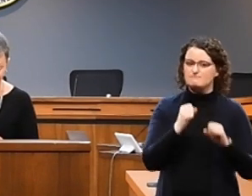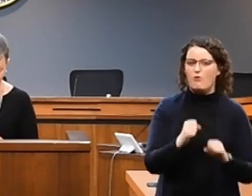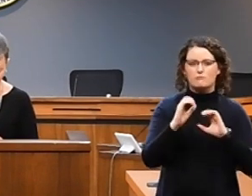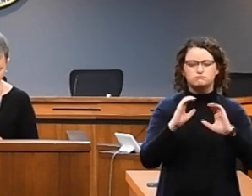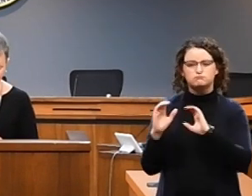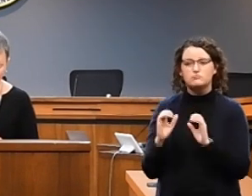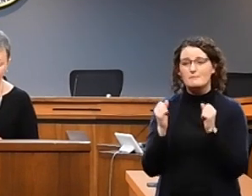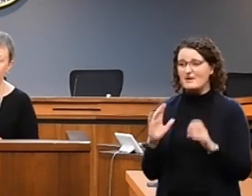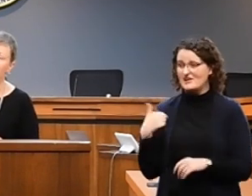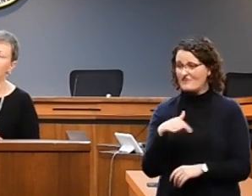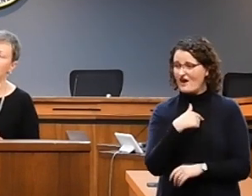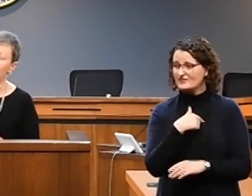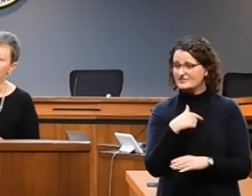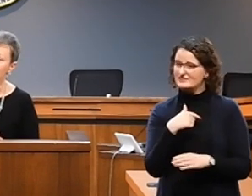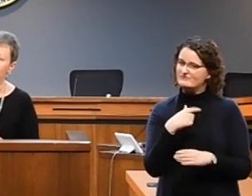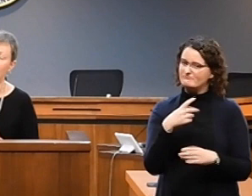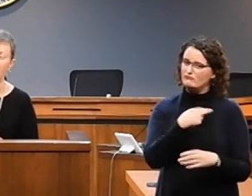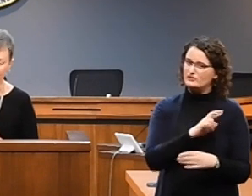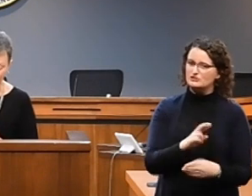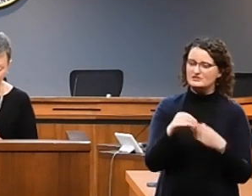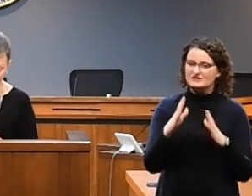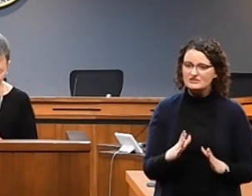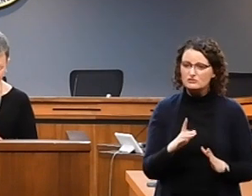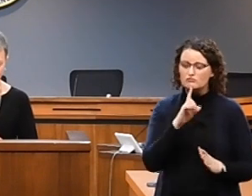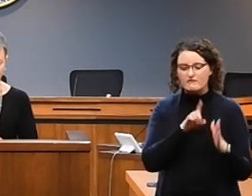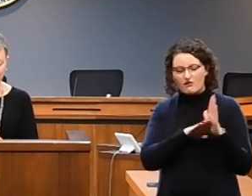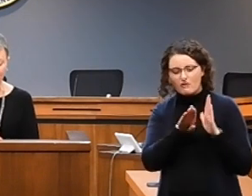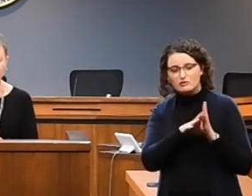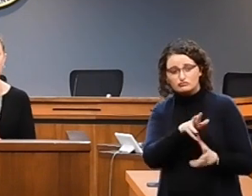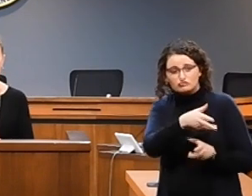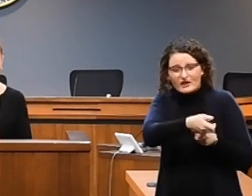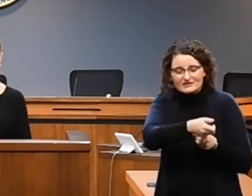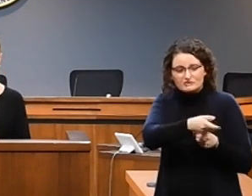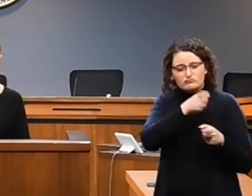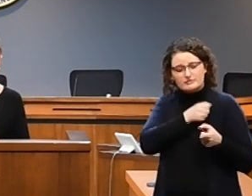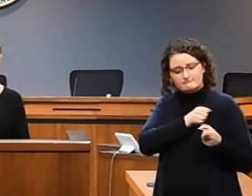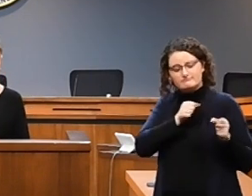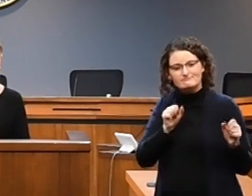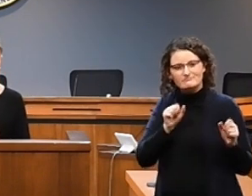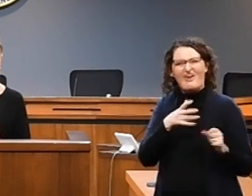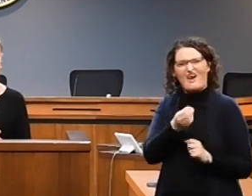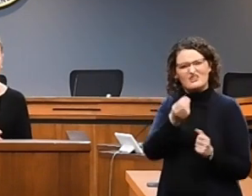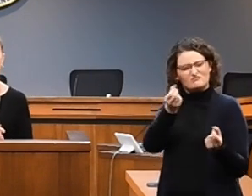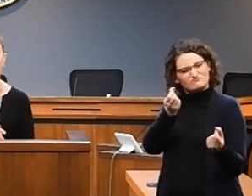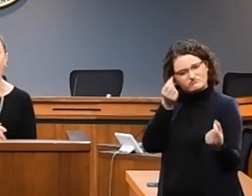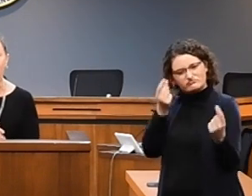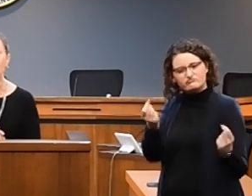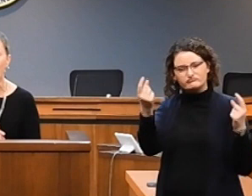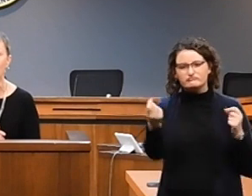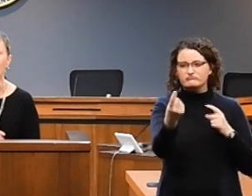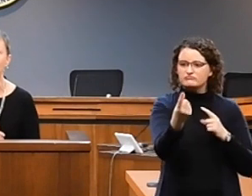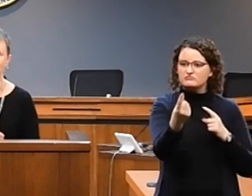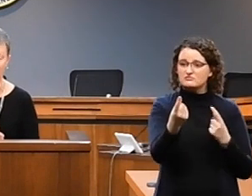room today, have cultivated trust and vulnerability and understanding across faith traditions that